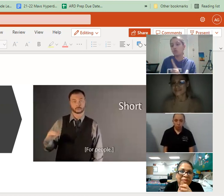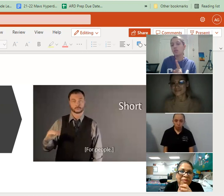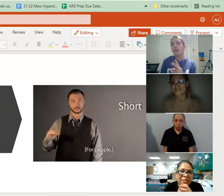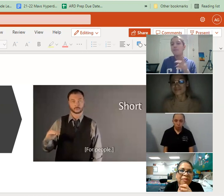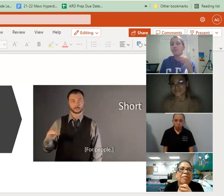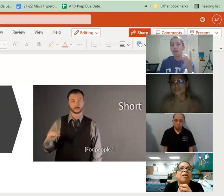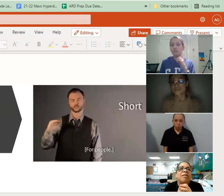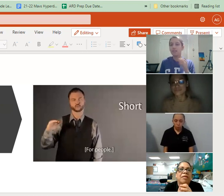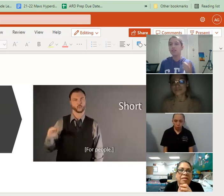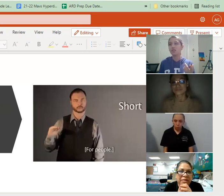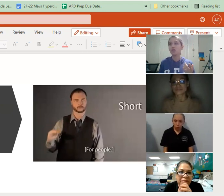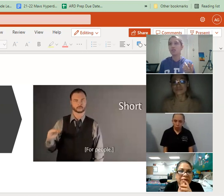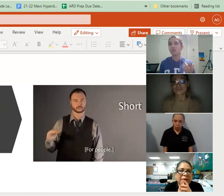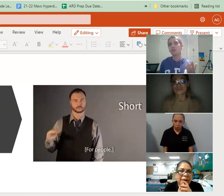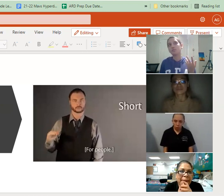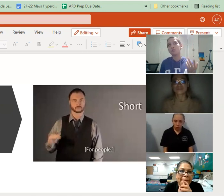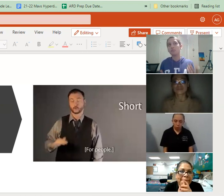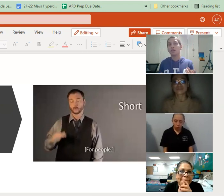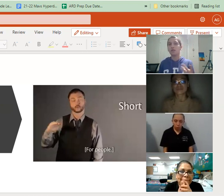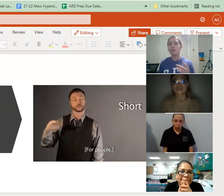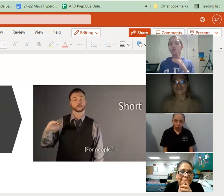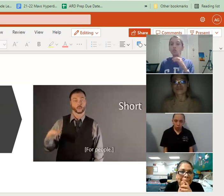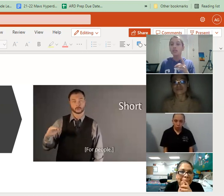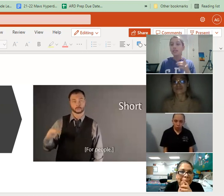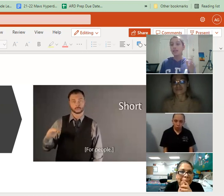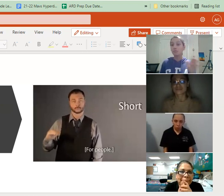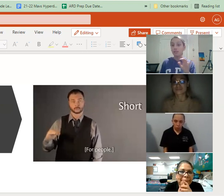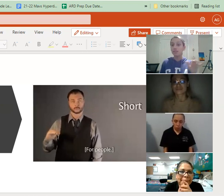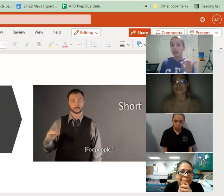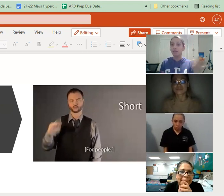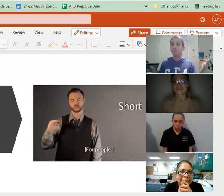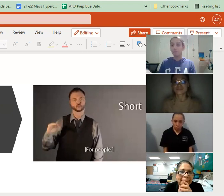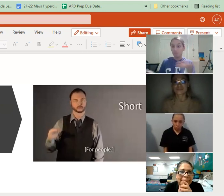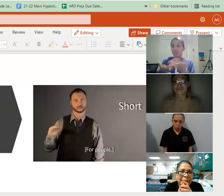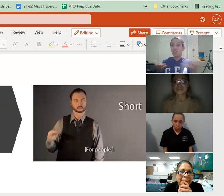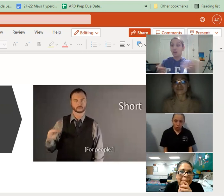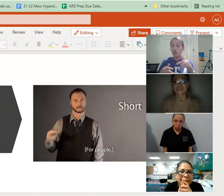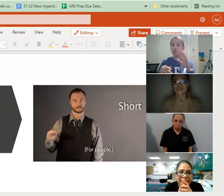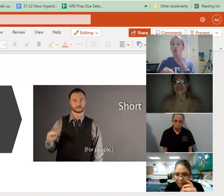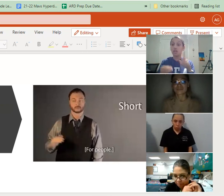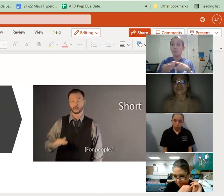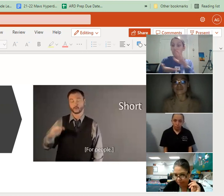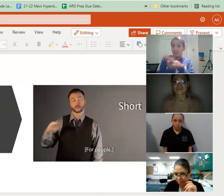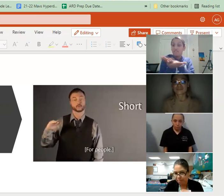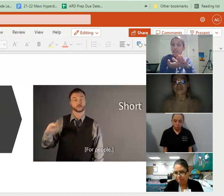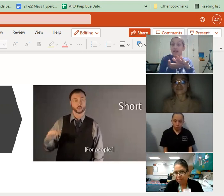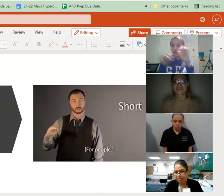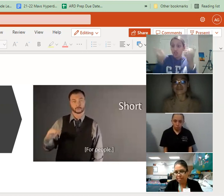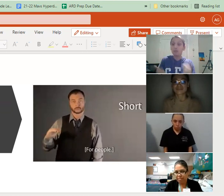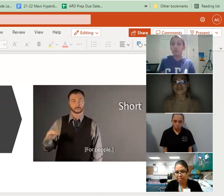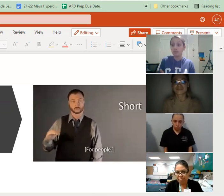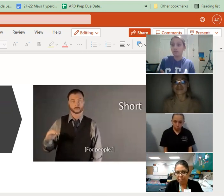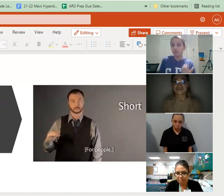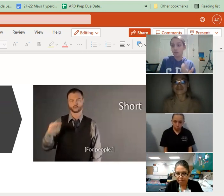both used. I think it's just because really they could be the same thing when you're talking about like a